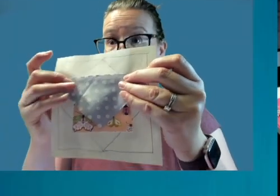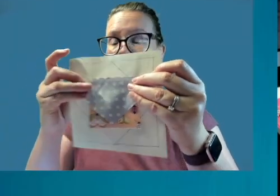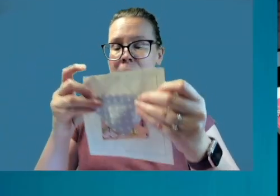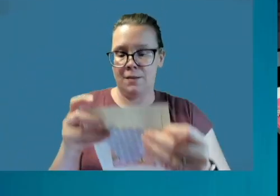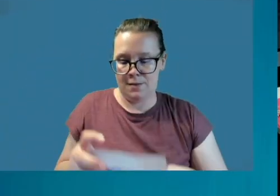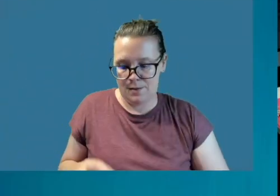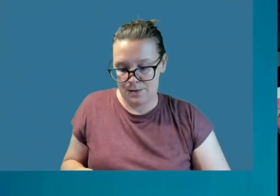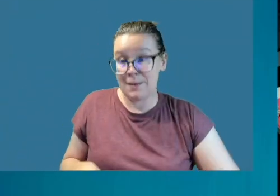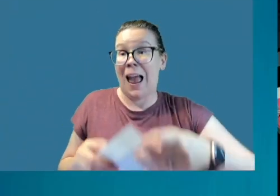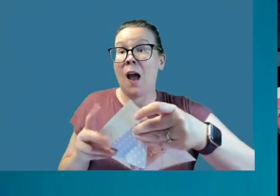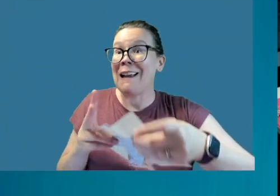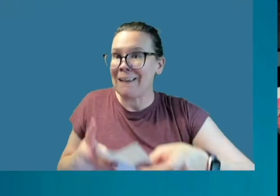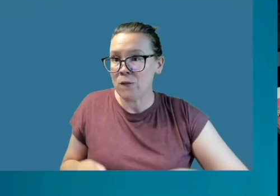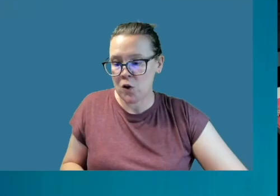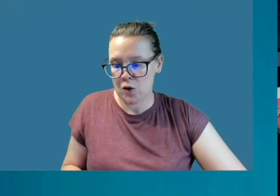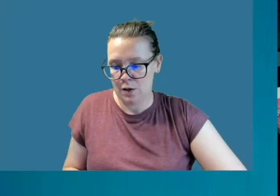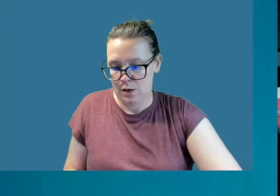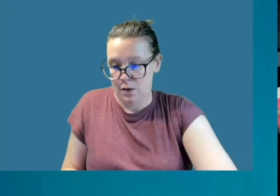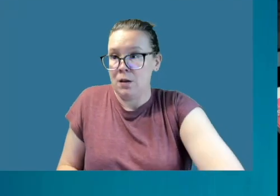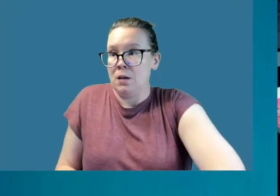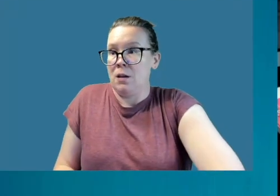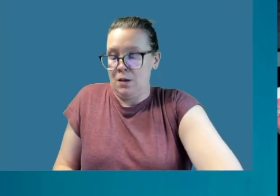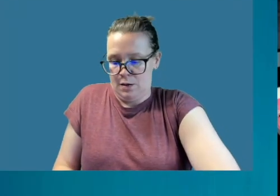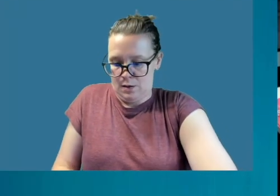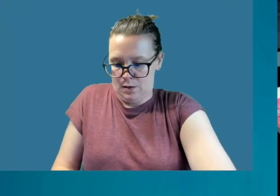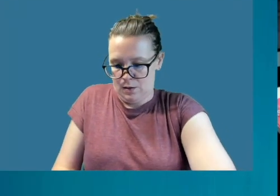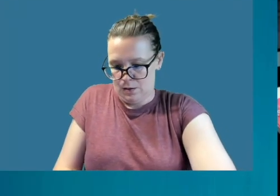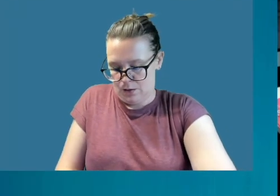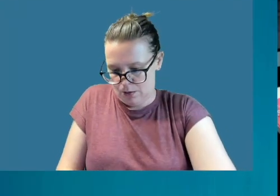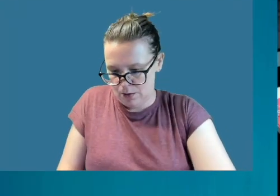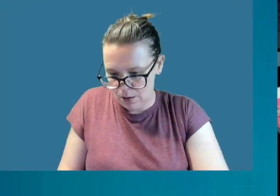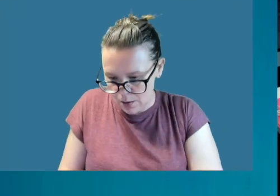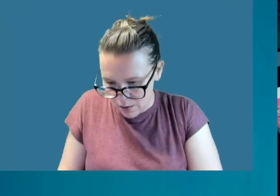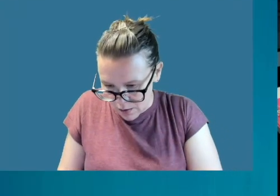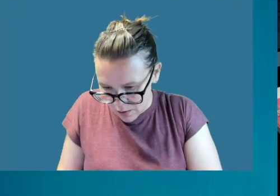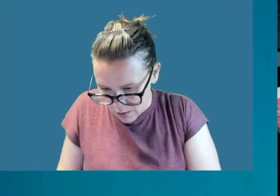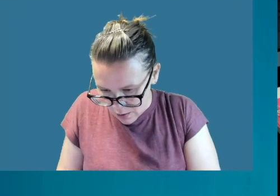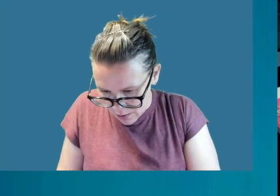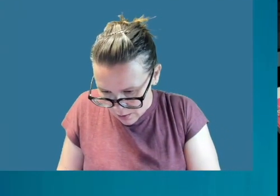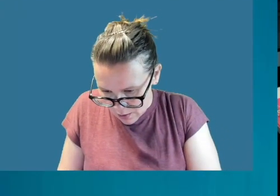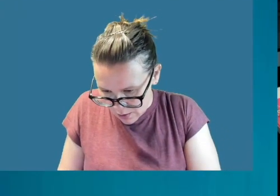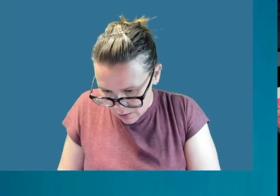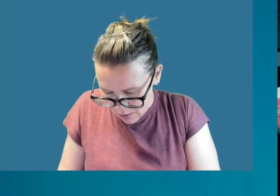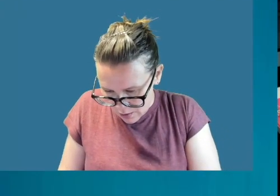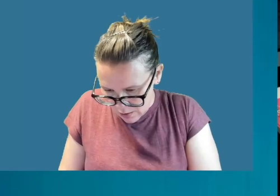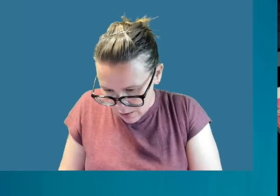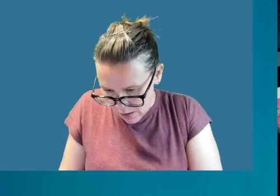go. And very carefully put it into your machine so it doesn't catch and fold or shift.